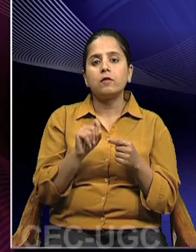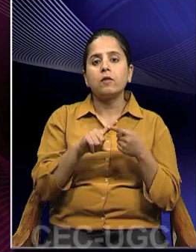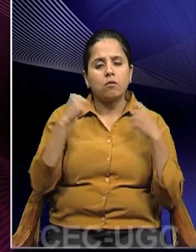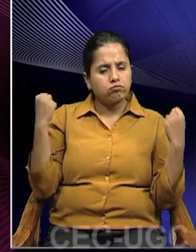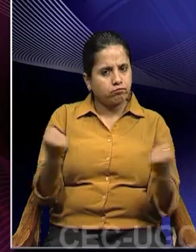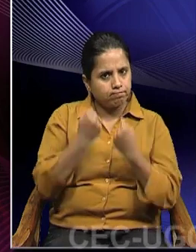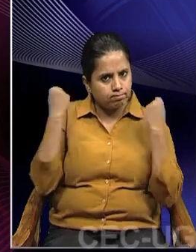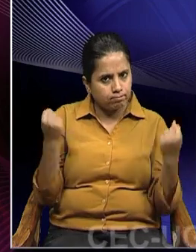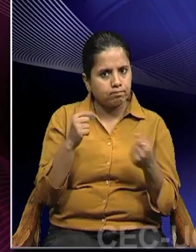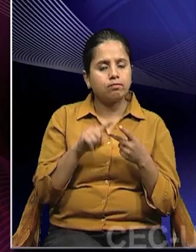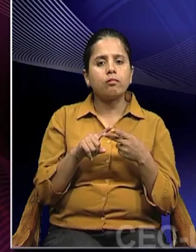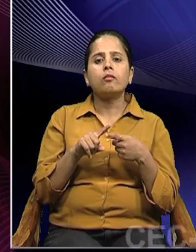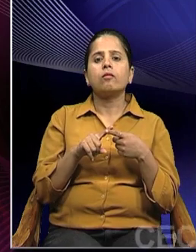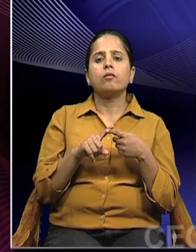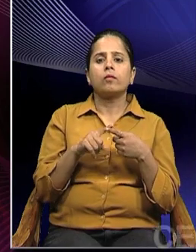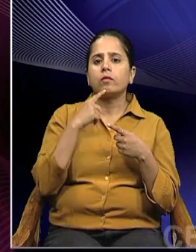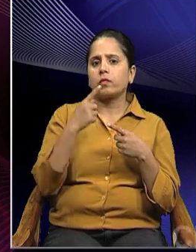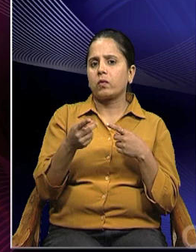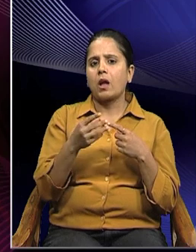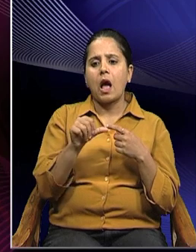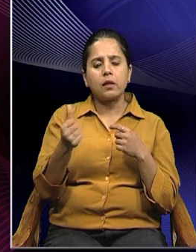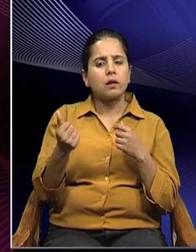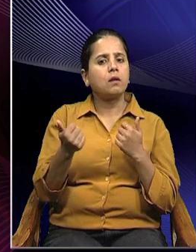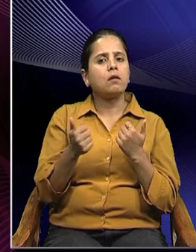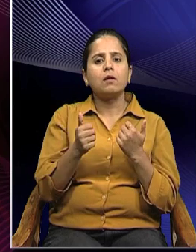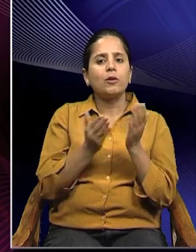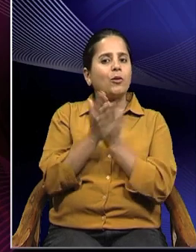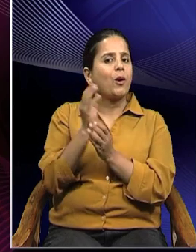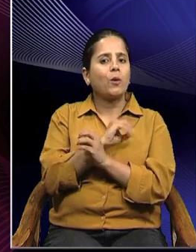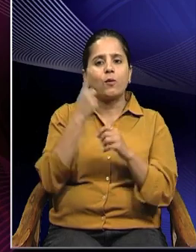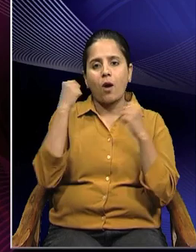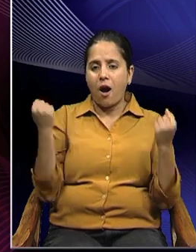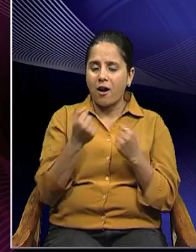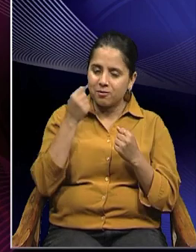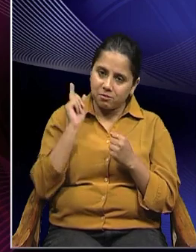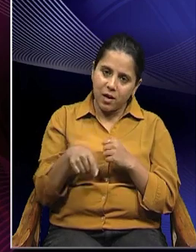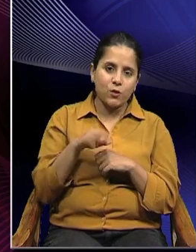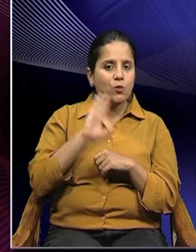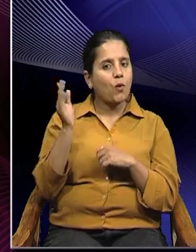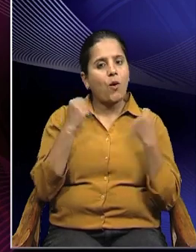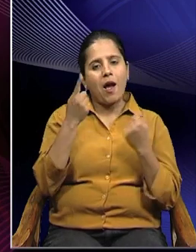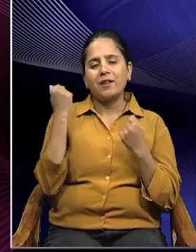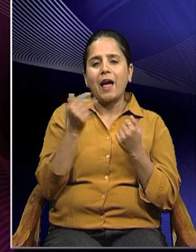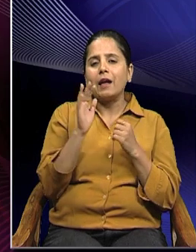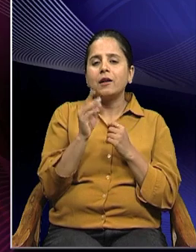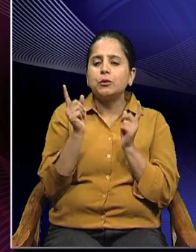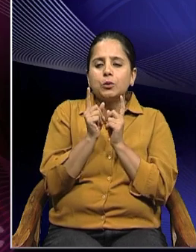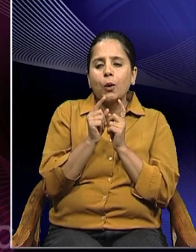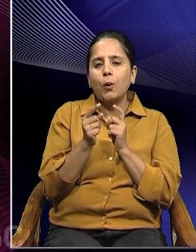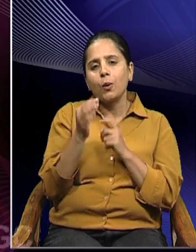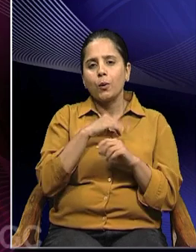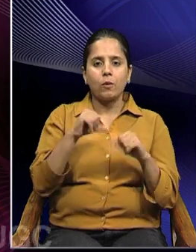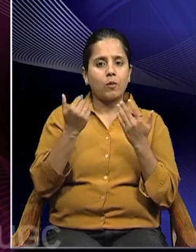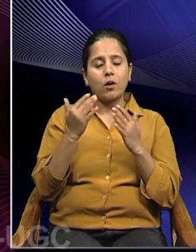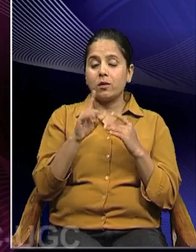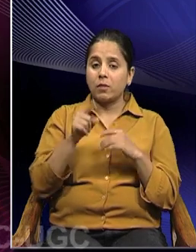work. So, there is no substitute of hard work. You have to go for doing hard work, you have to take risk, you